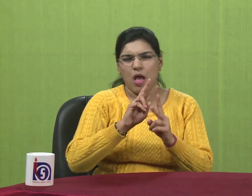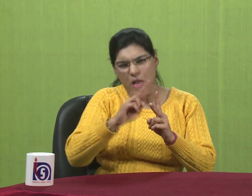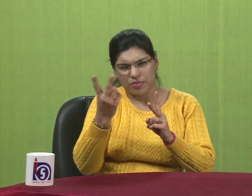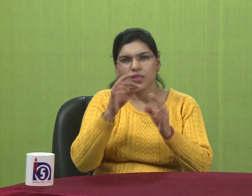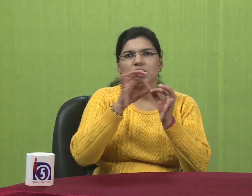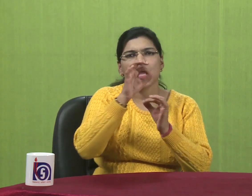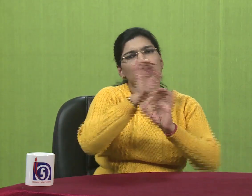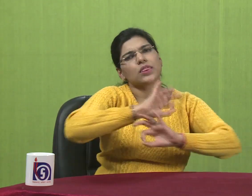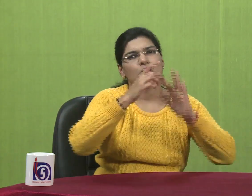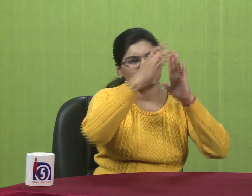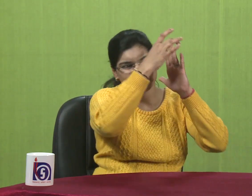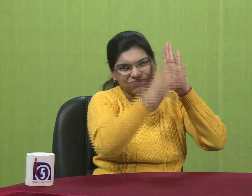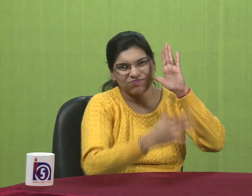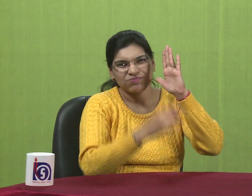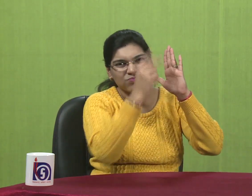the space that you want to leave